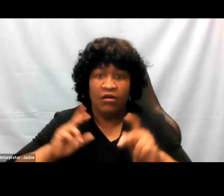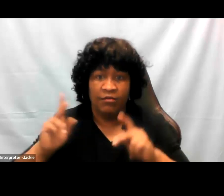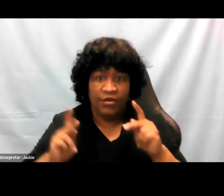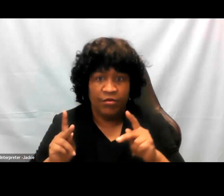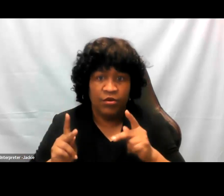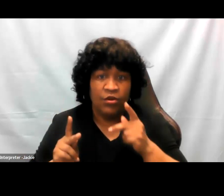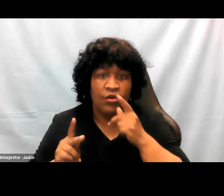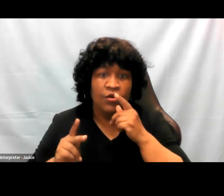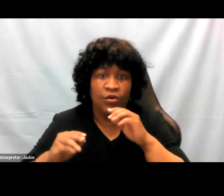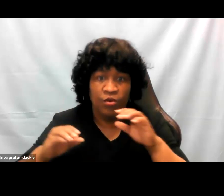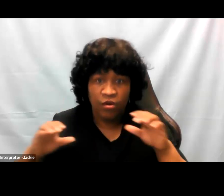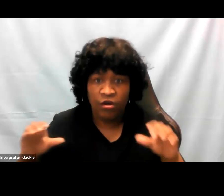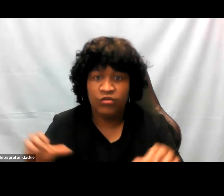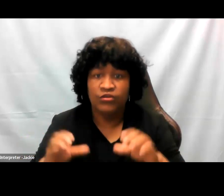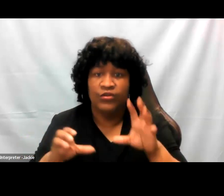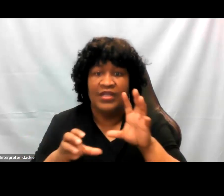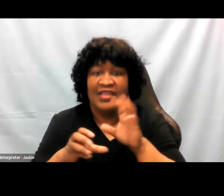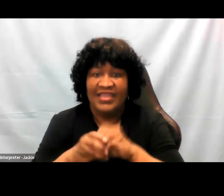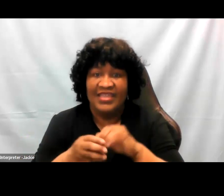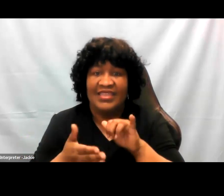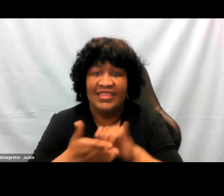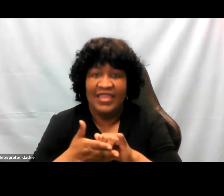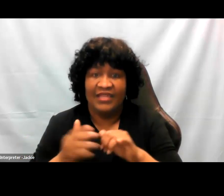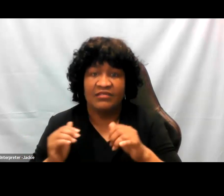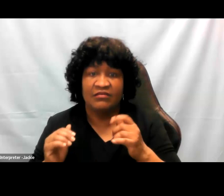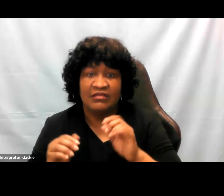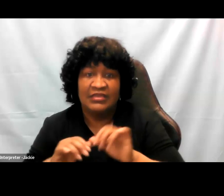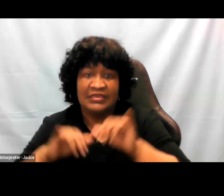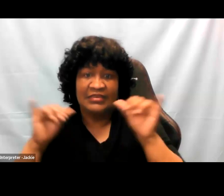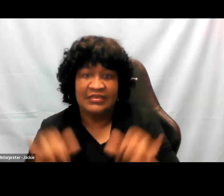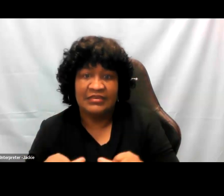do encounter our behavioral health system through the criminal side and not necessarily